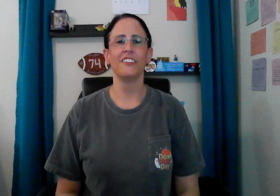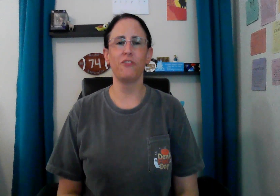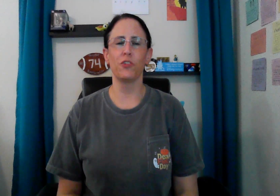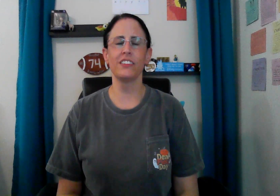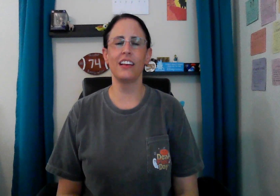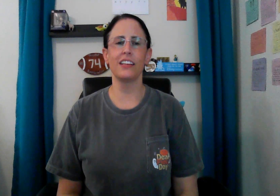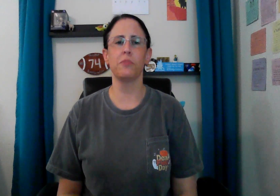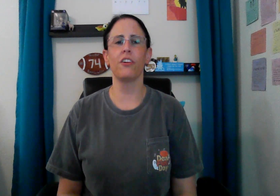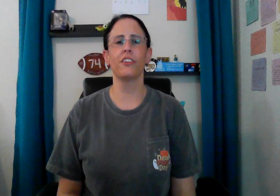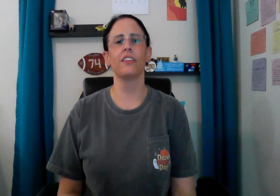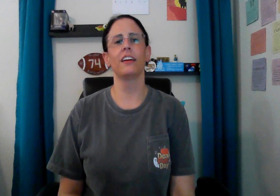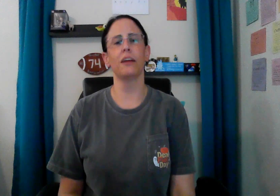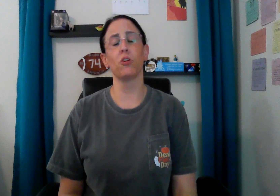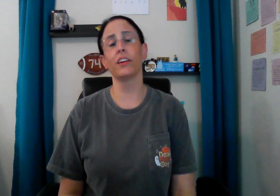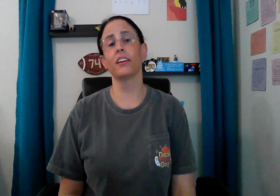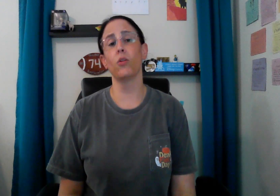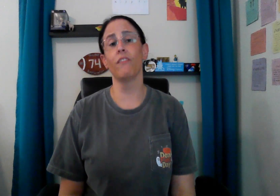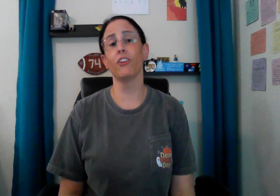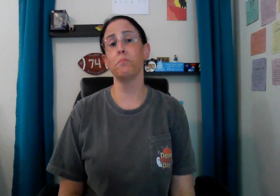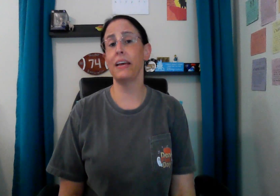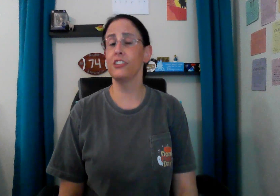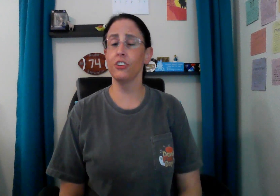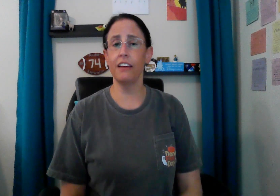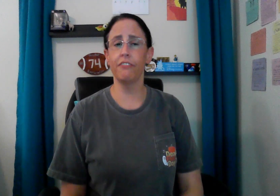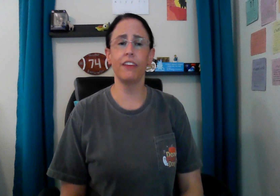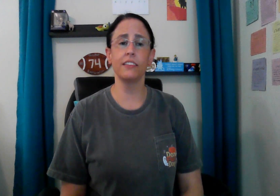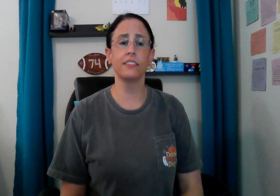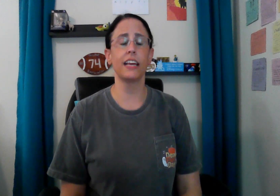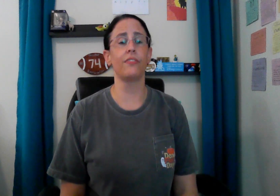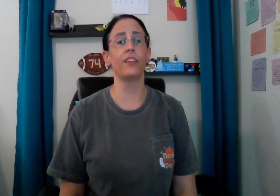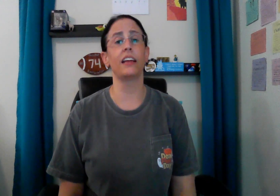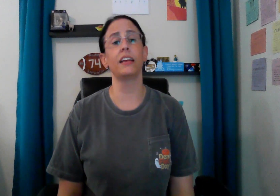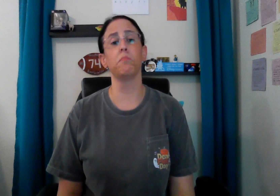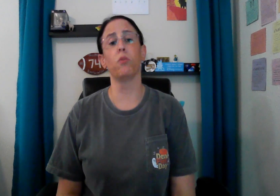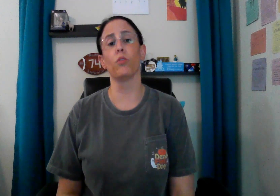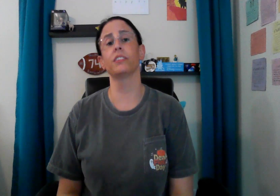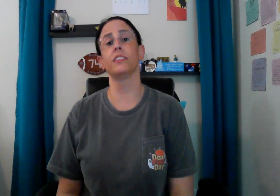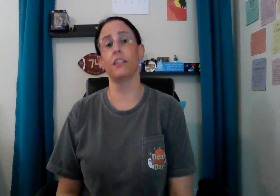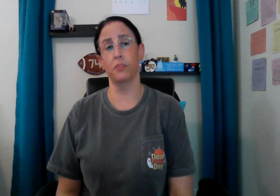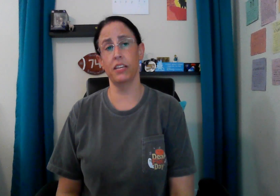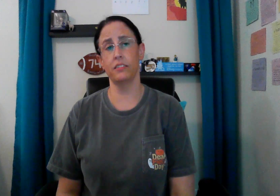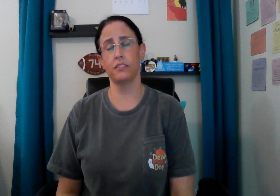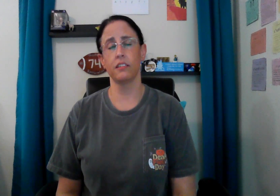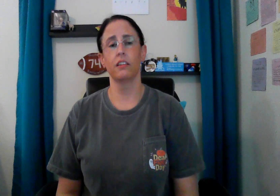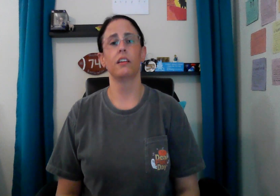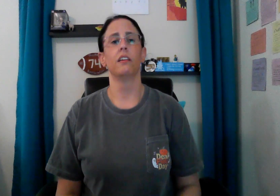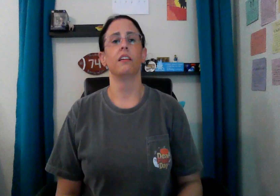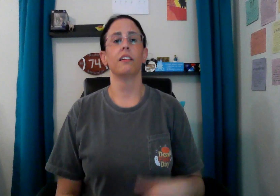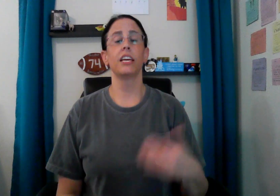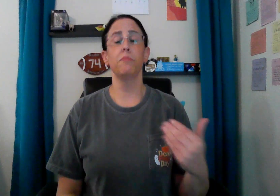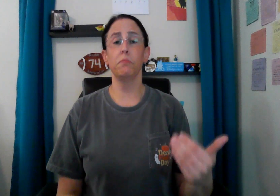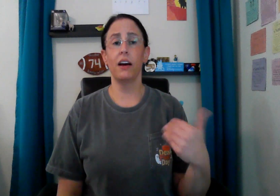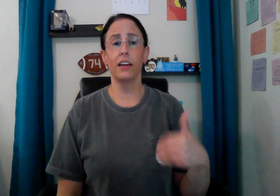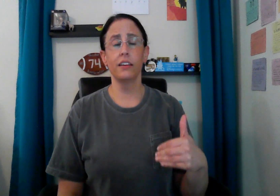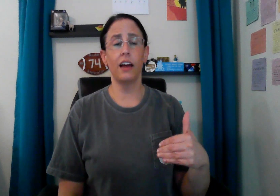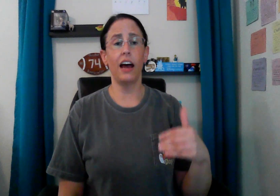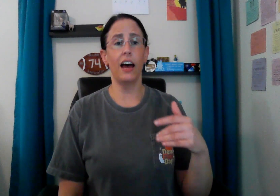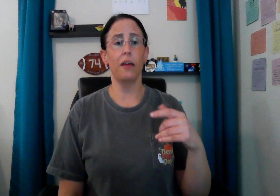For this last part, I'm going to go over major life events and then important documents. Keep in mind,